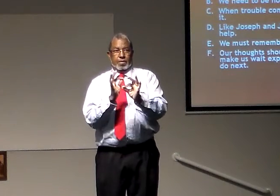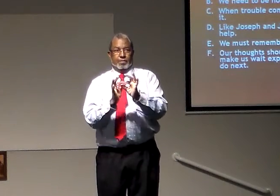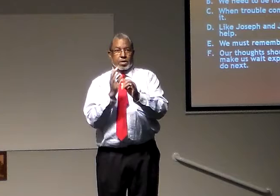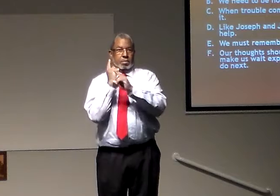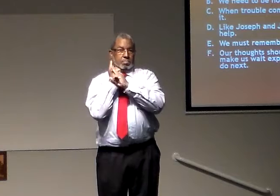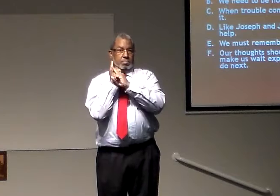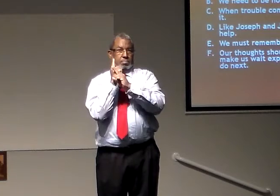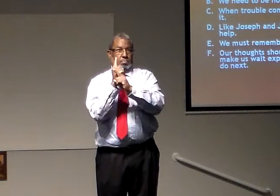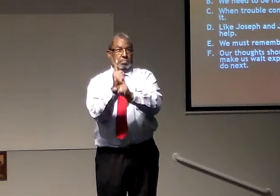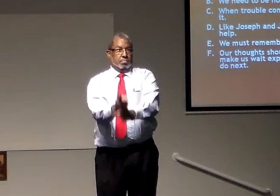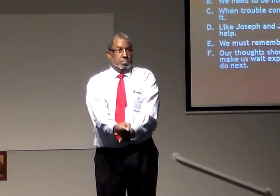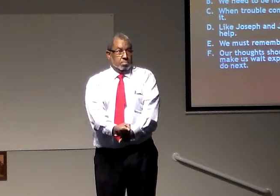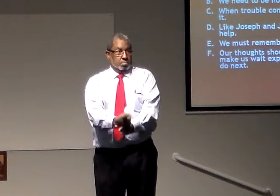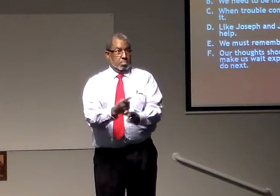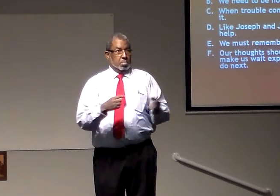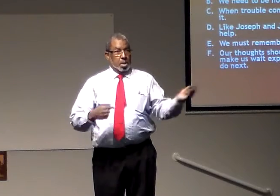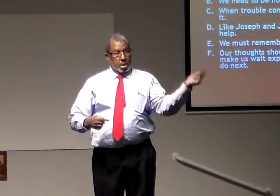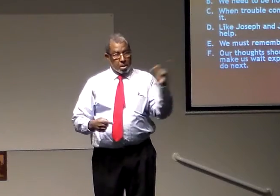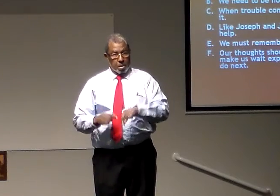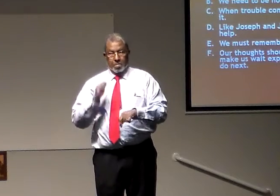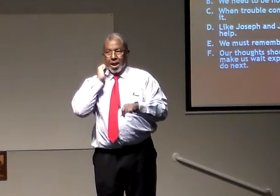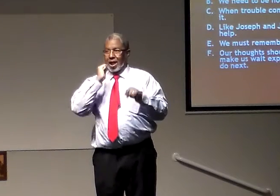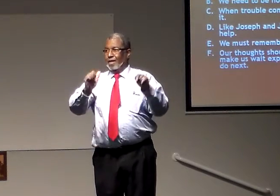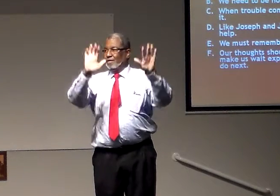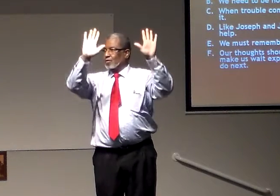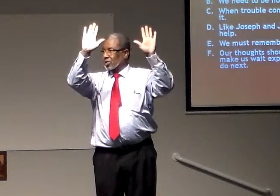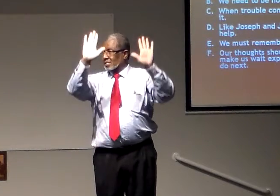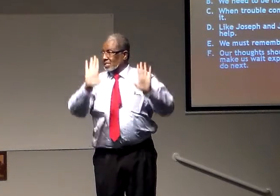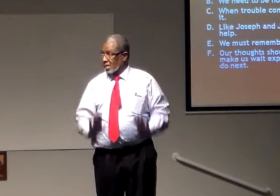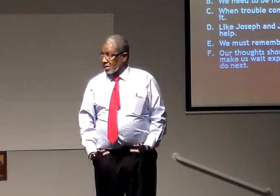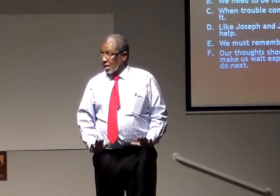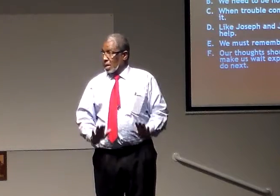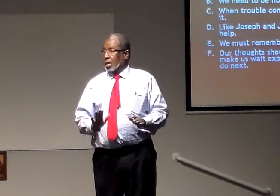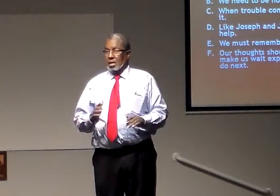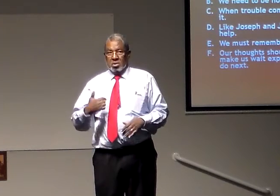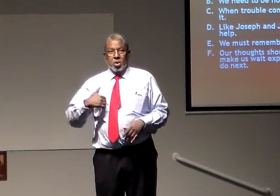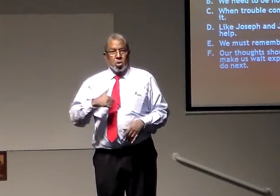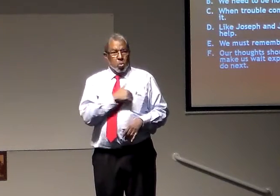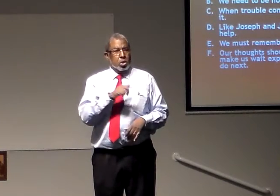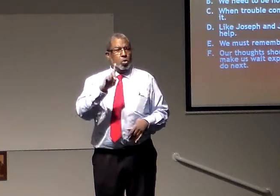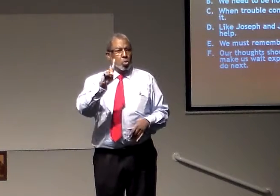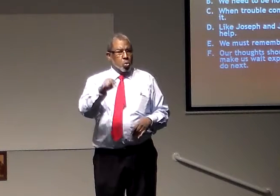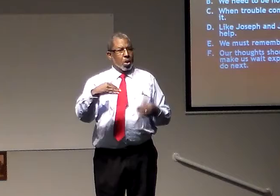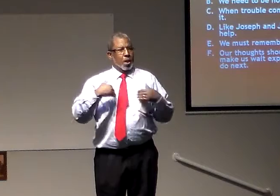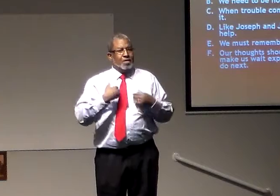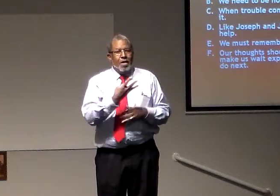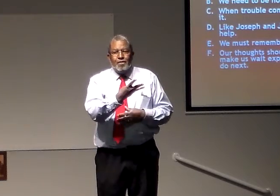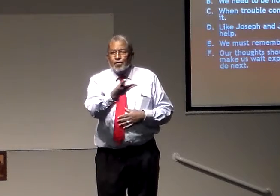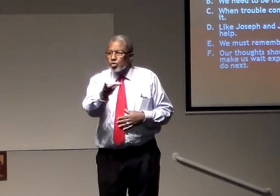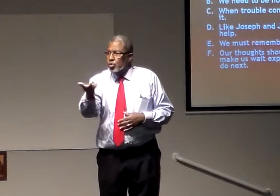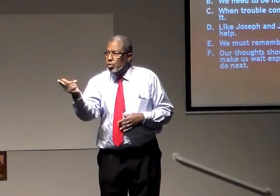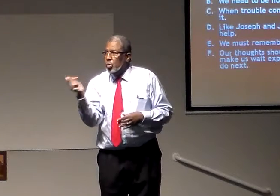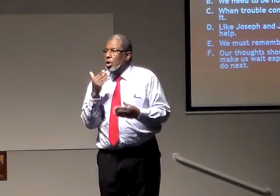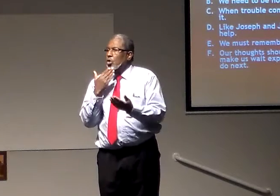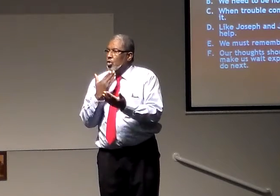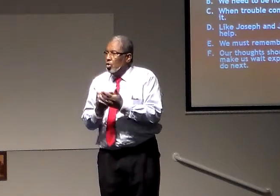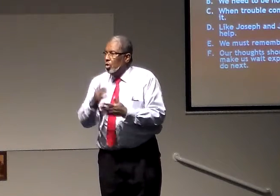faithful every single day. Come to church every Sunday. We do have a few